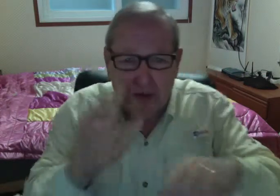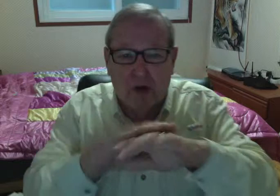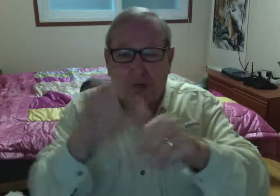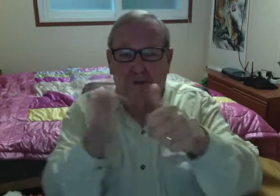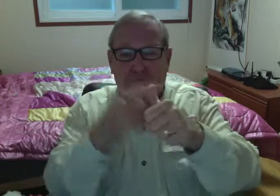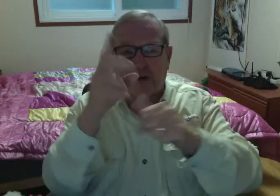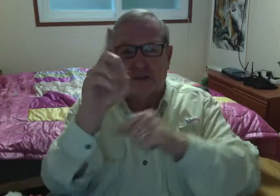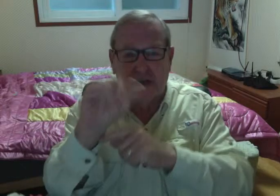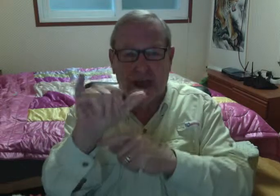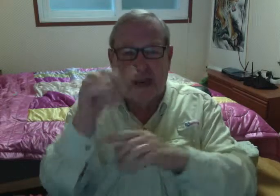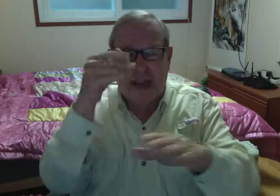from the dead.